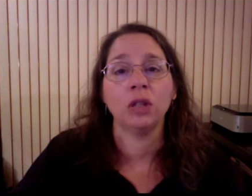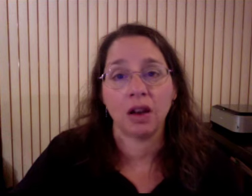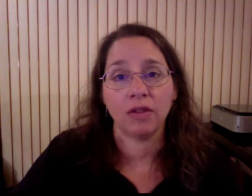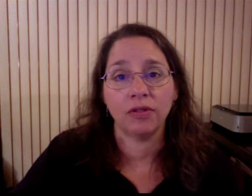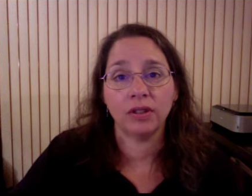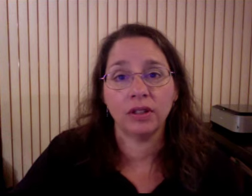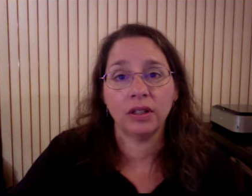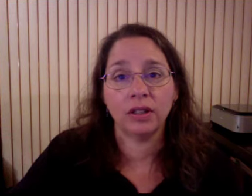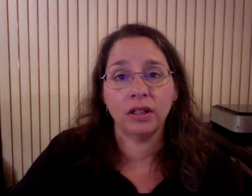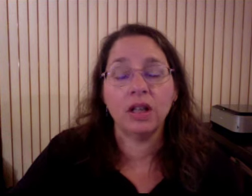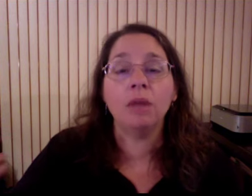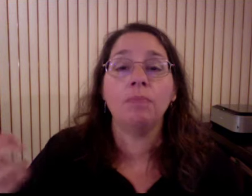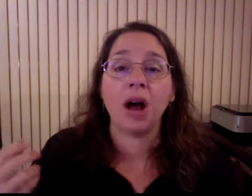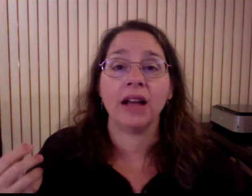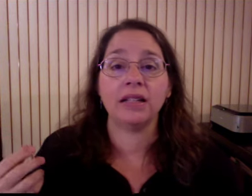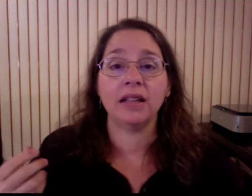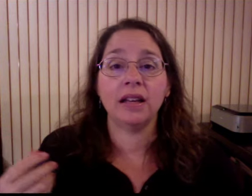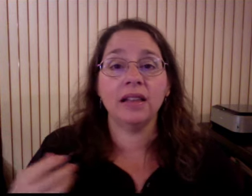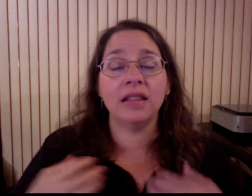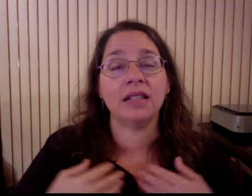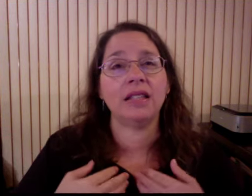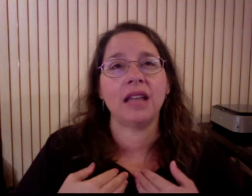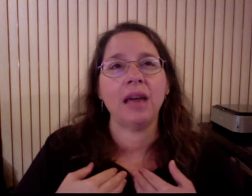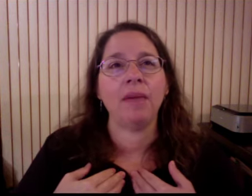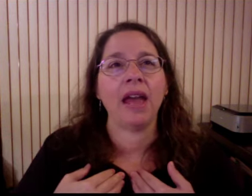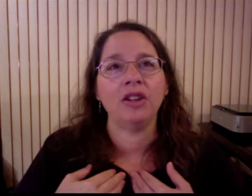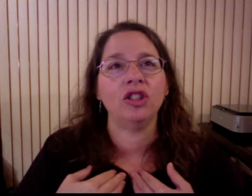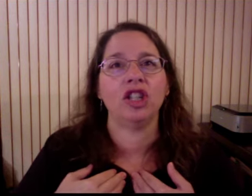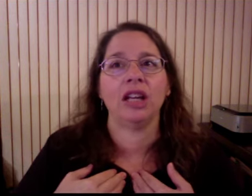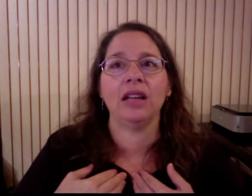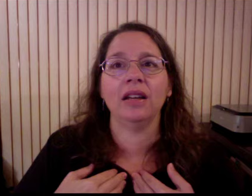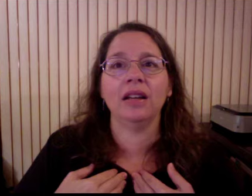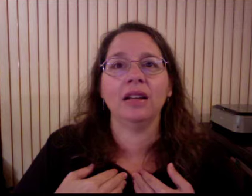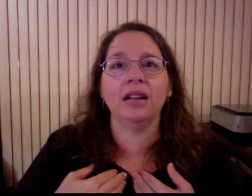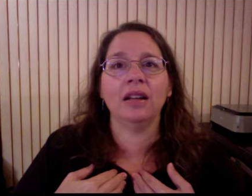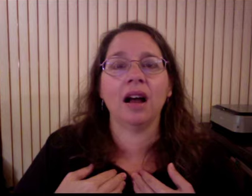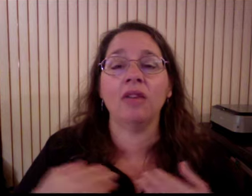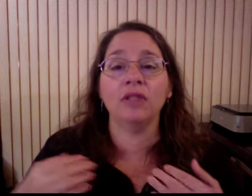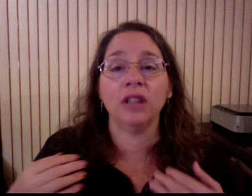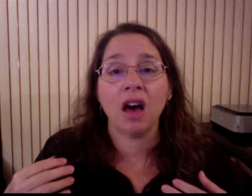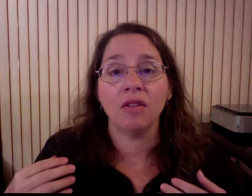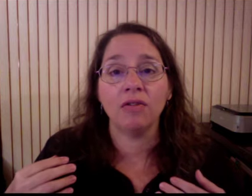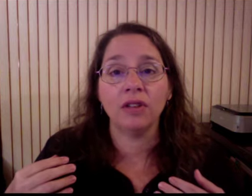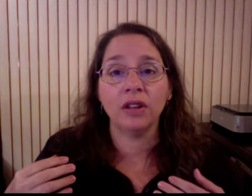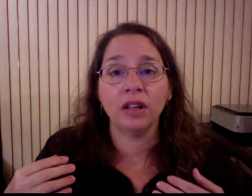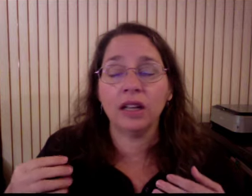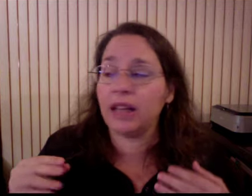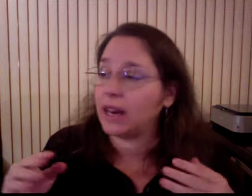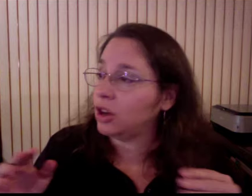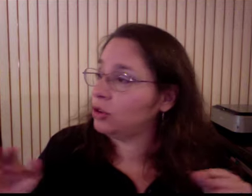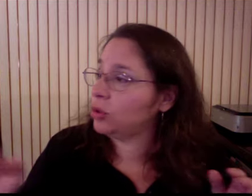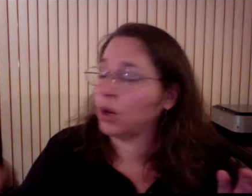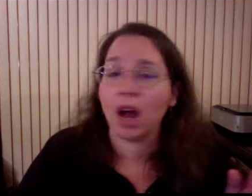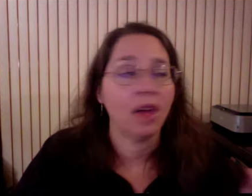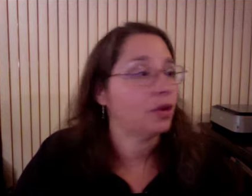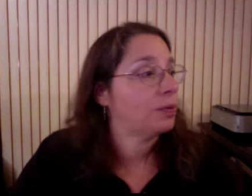love. But the same energy of love can go toward other